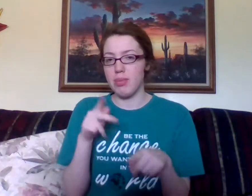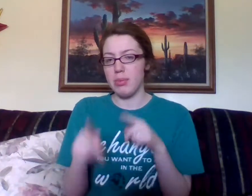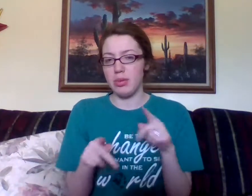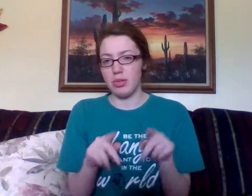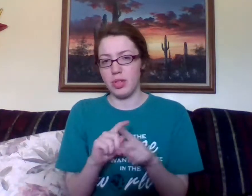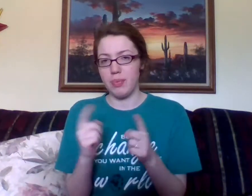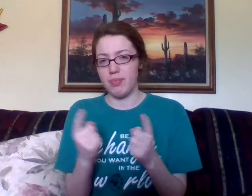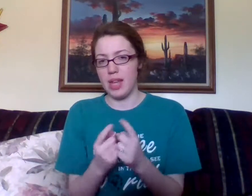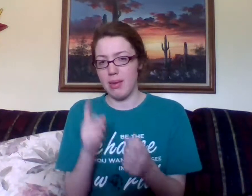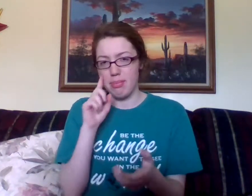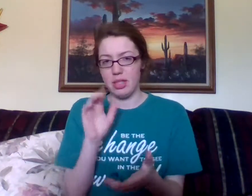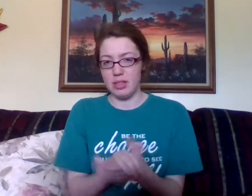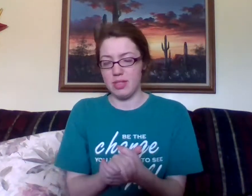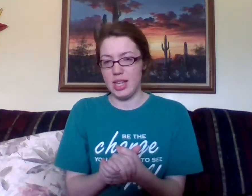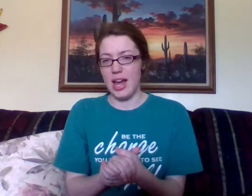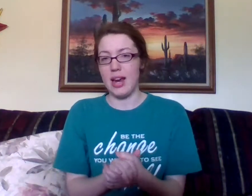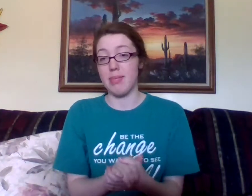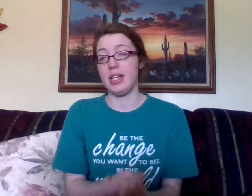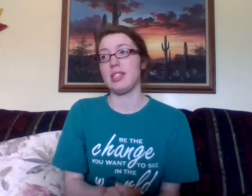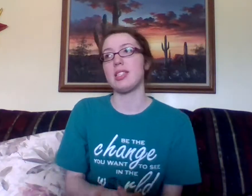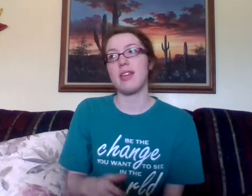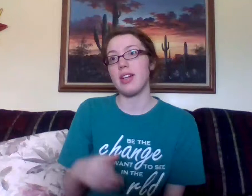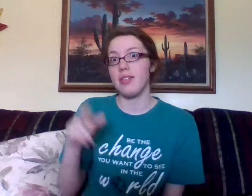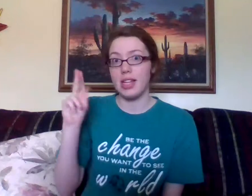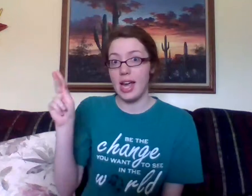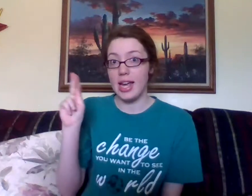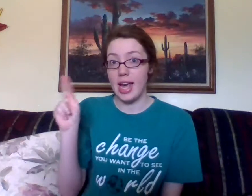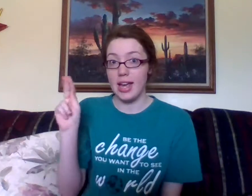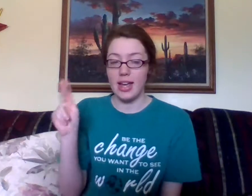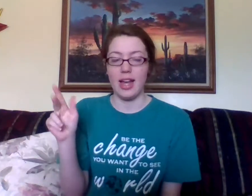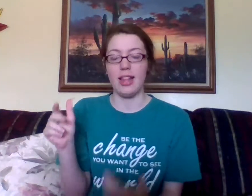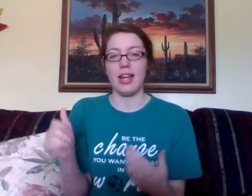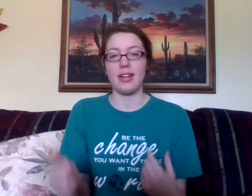people group that believes that. I mean, just like we have the KKK. Like